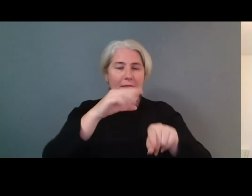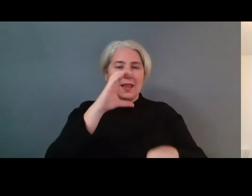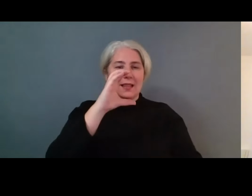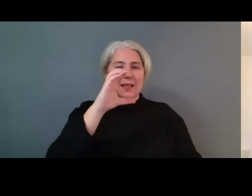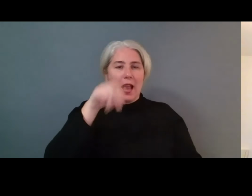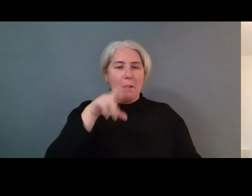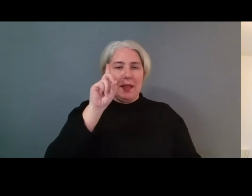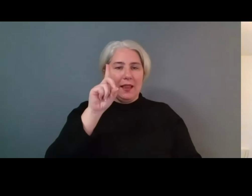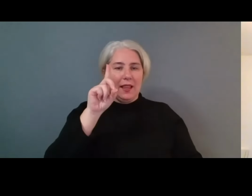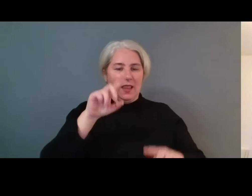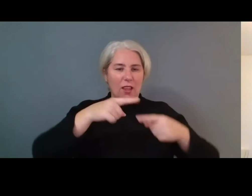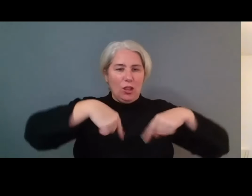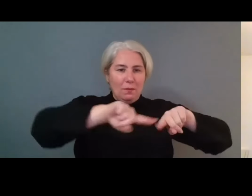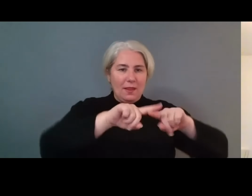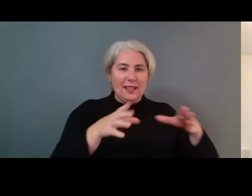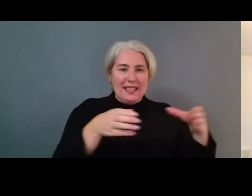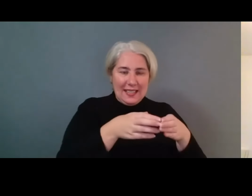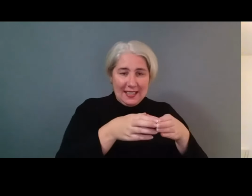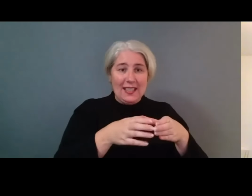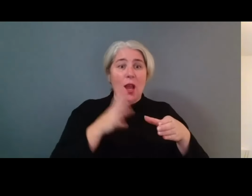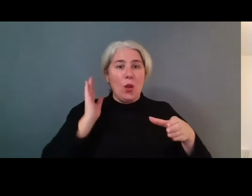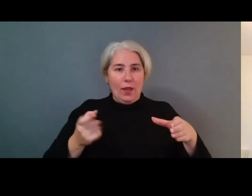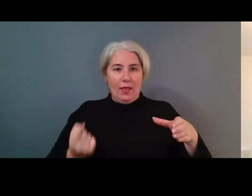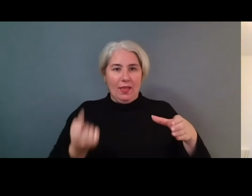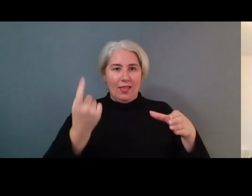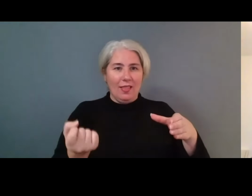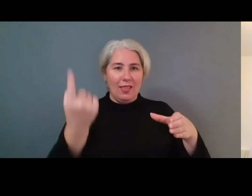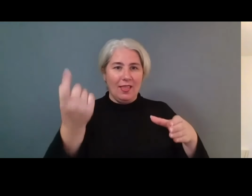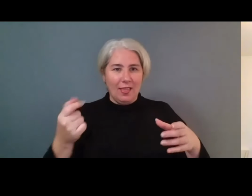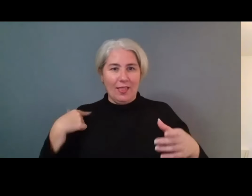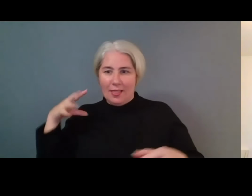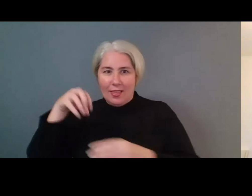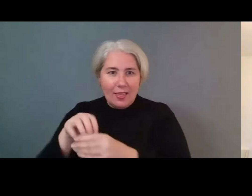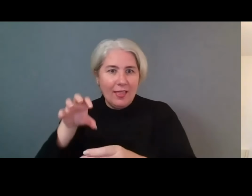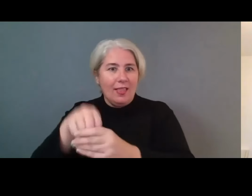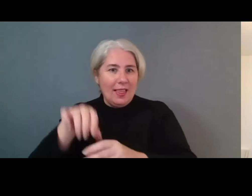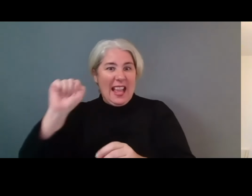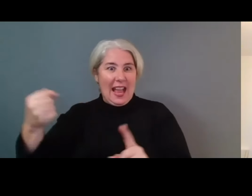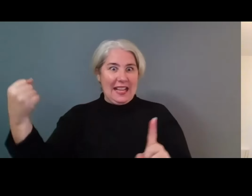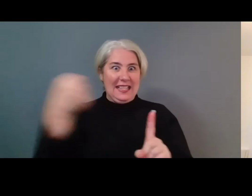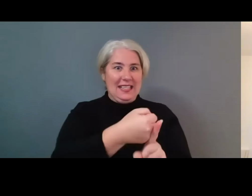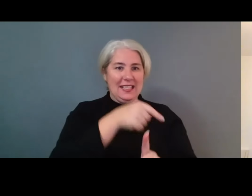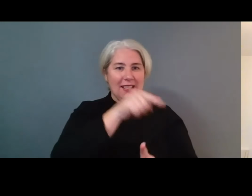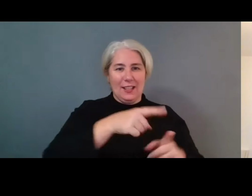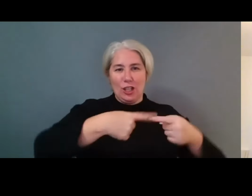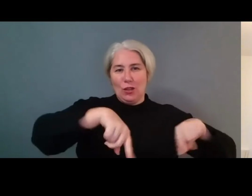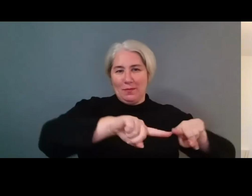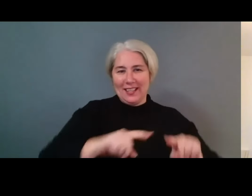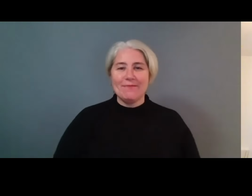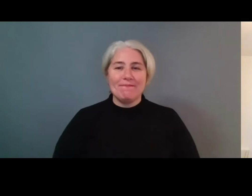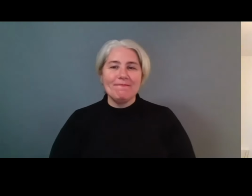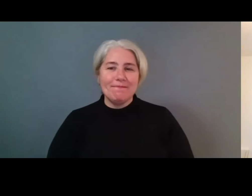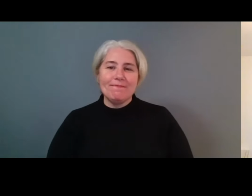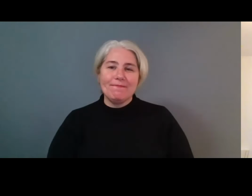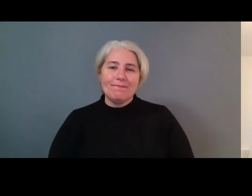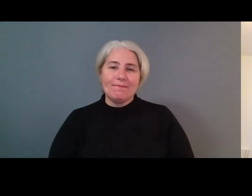What I would like to stress about the preparation of